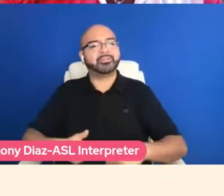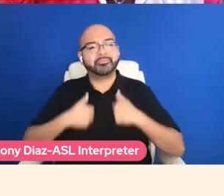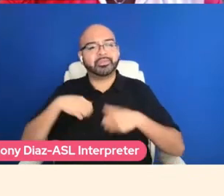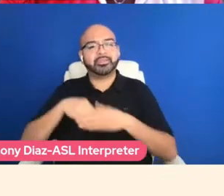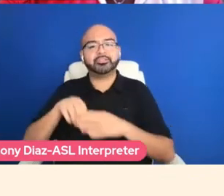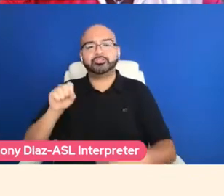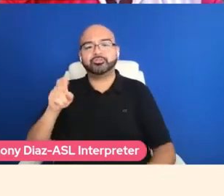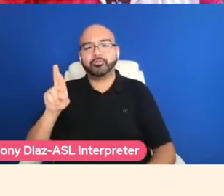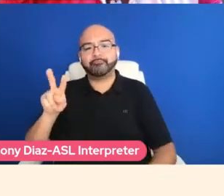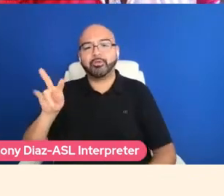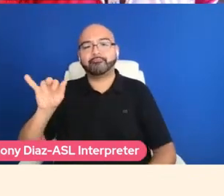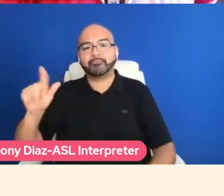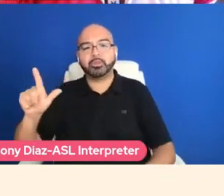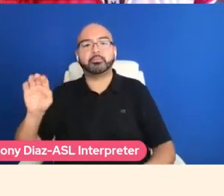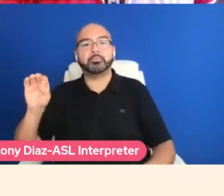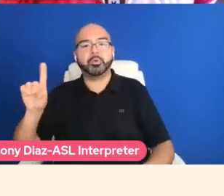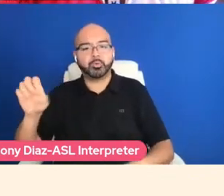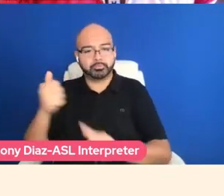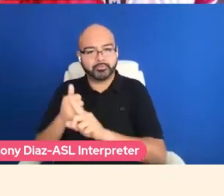survival sex work.